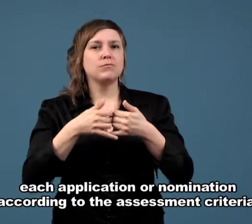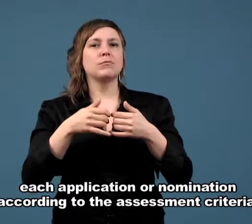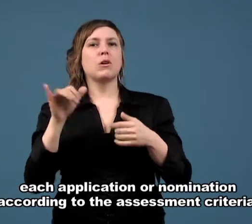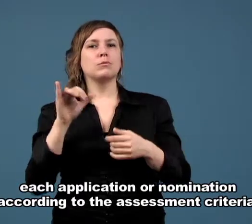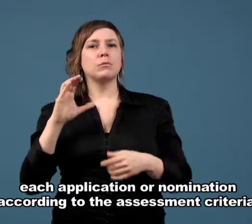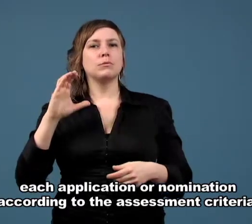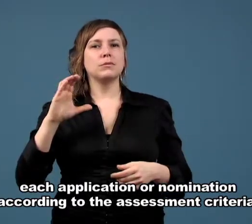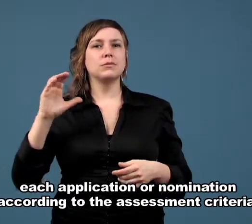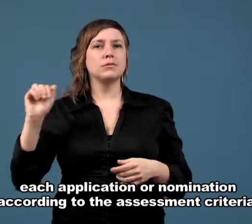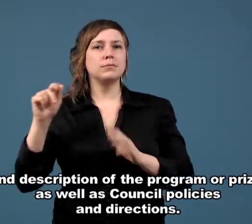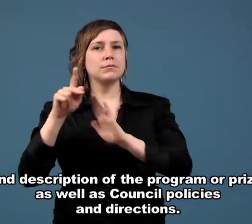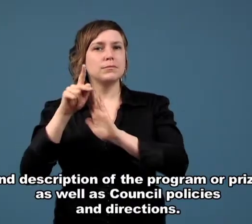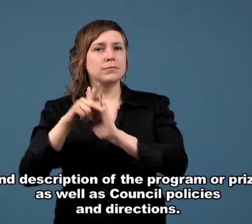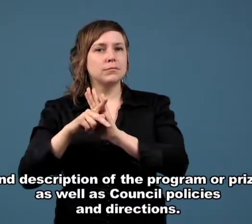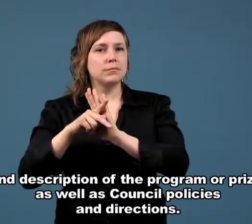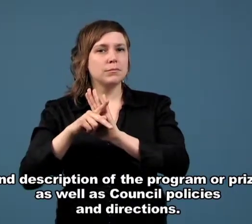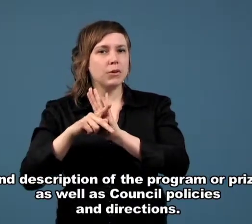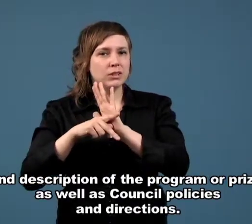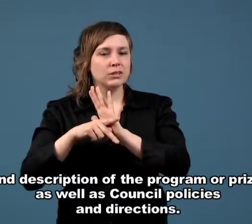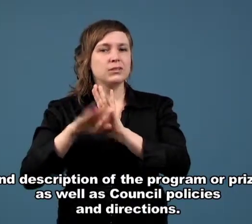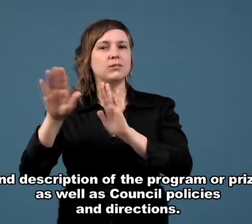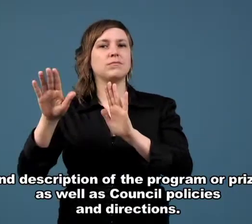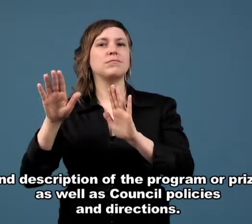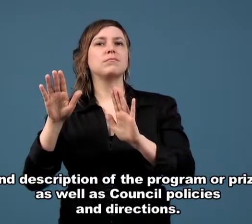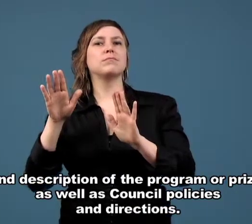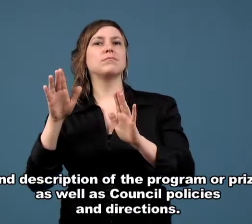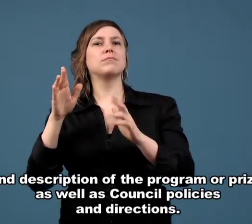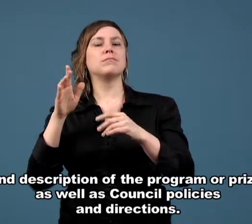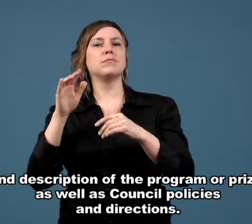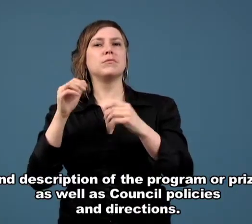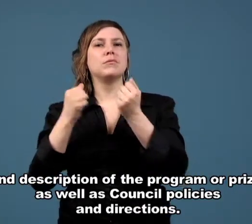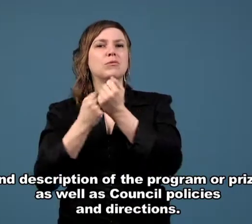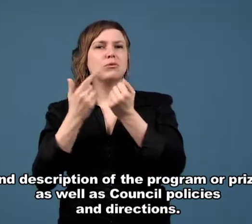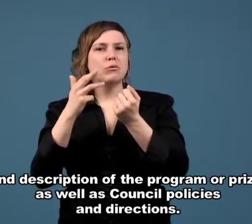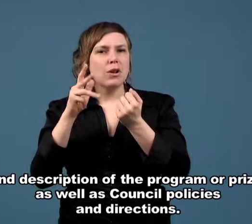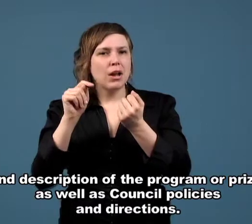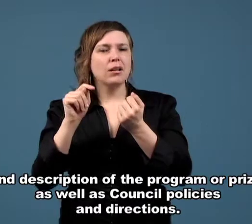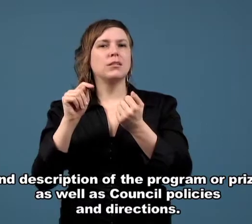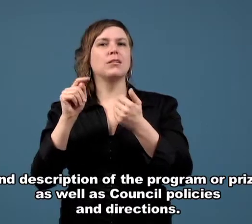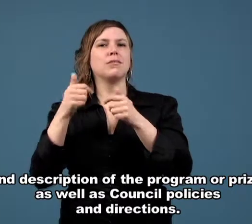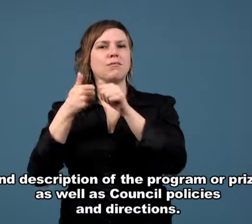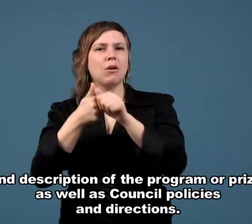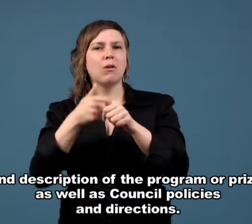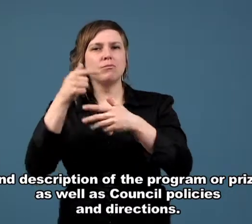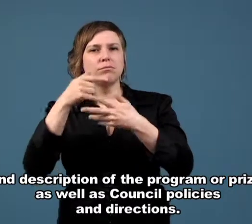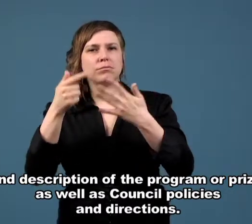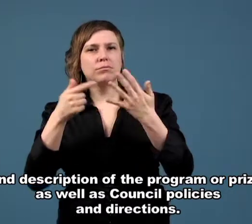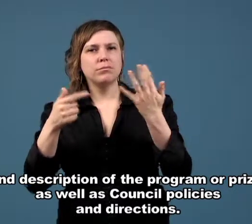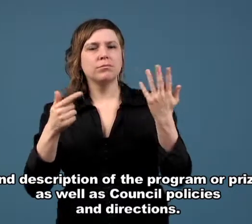criteria and description of the program or prize, as well as the council policies and